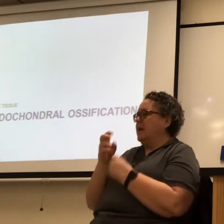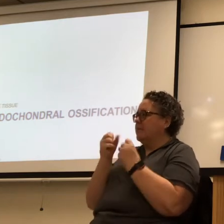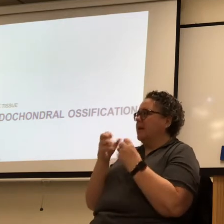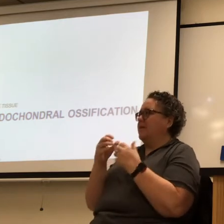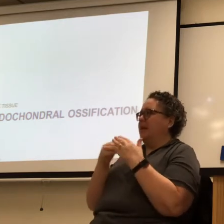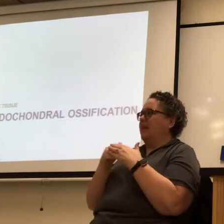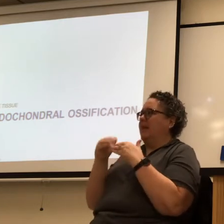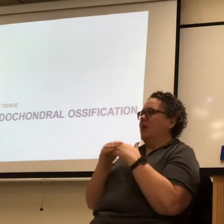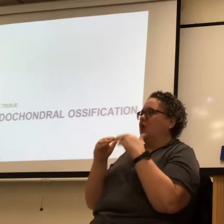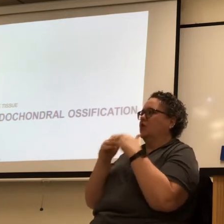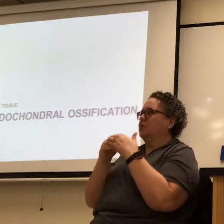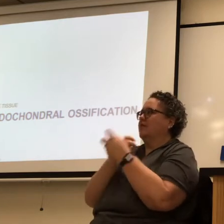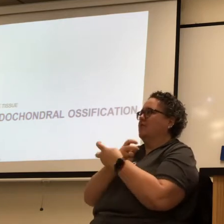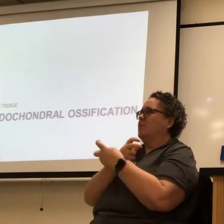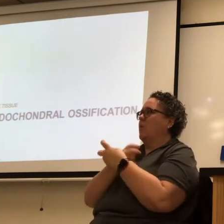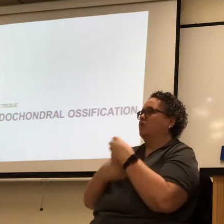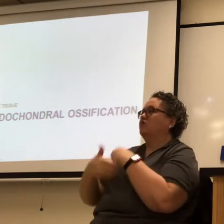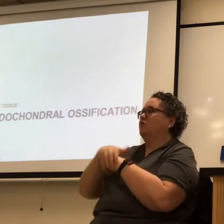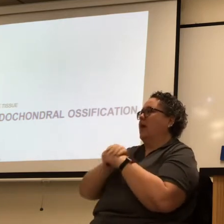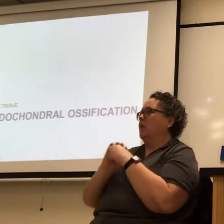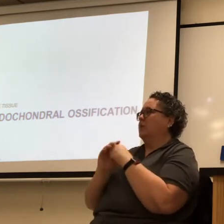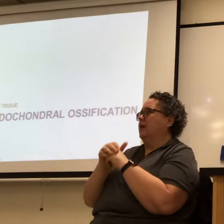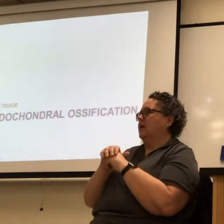something. So I'm going to put